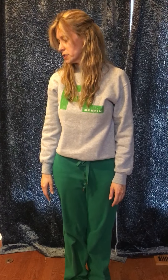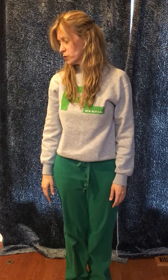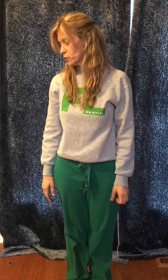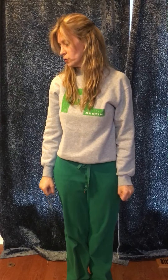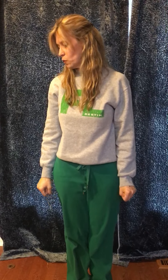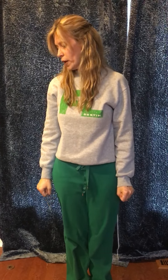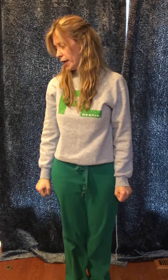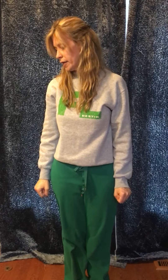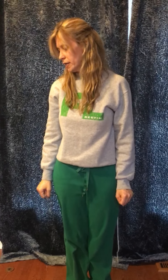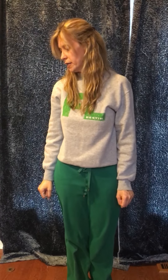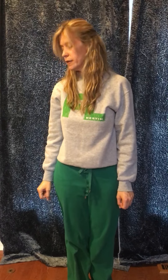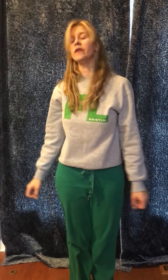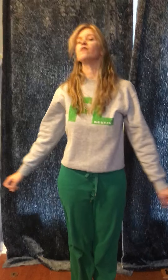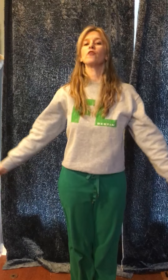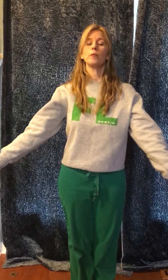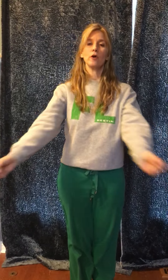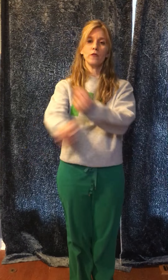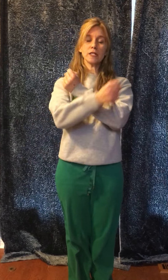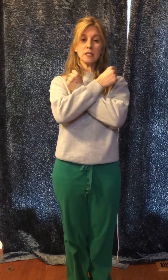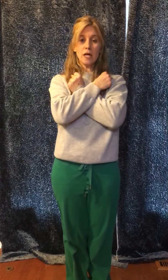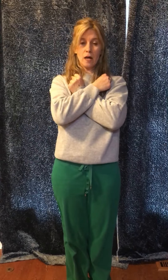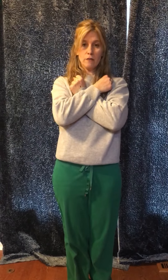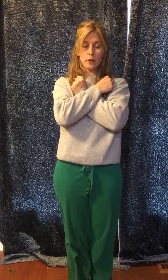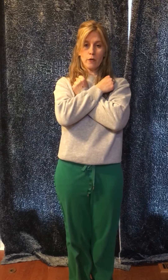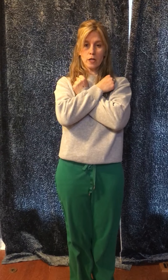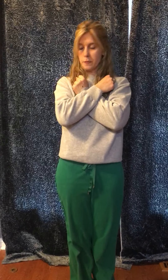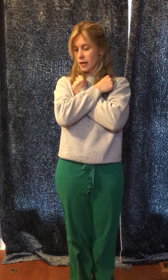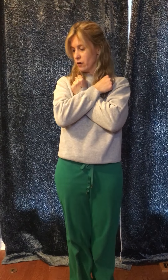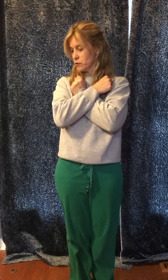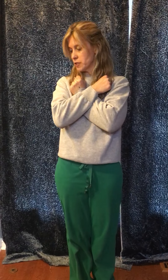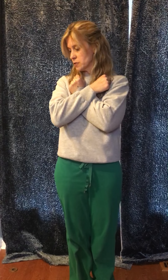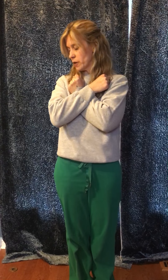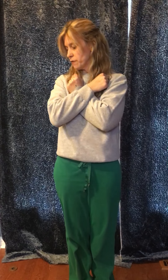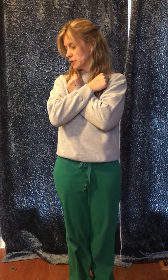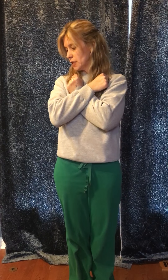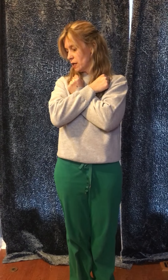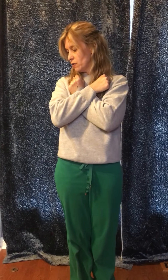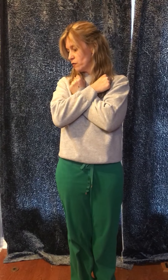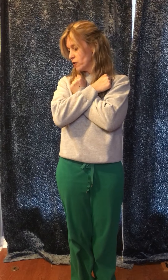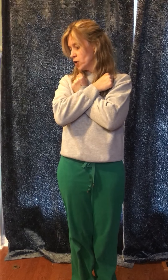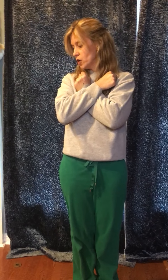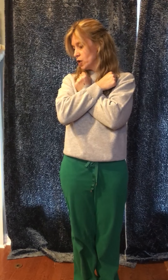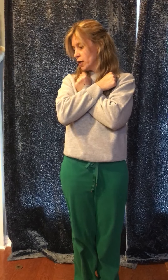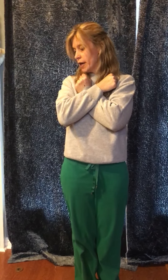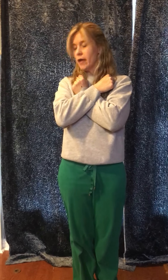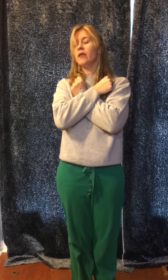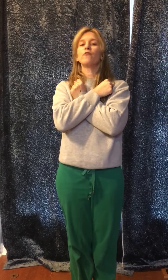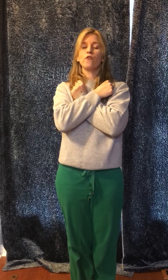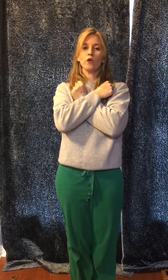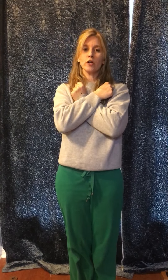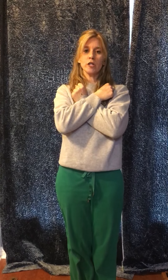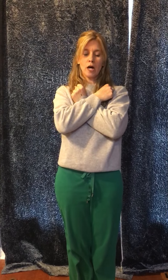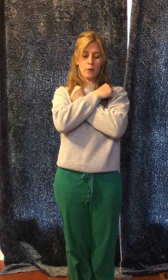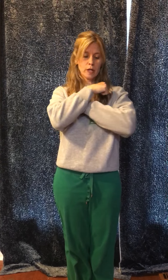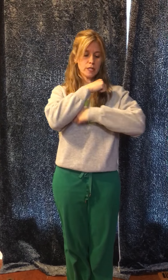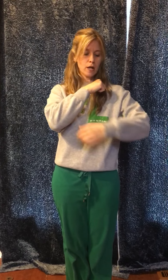was rolled away. Then for perfect love, we cross back over this way for love. And then for could not, we're going to take our